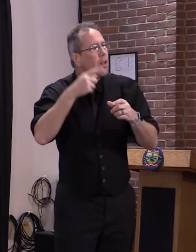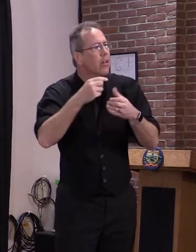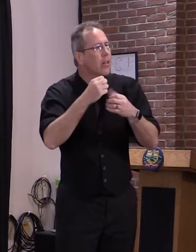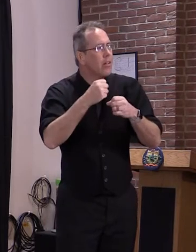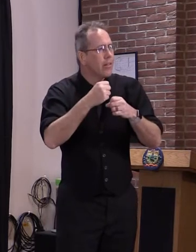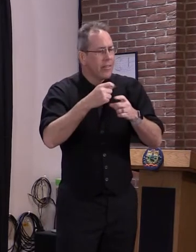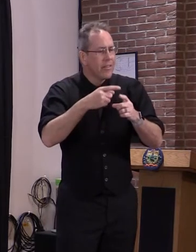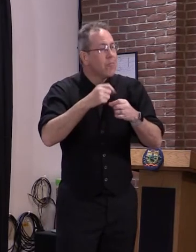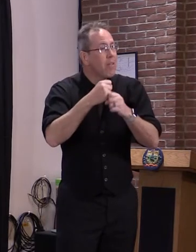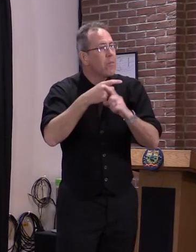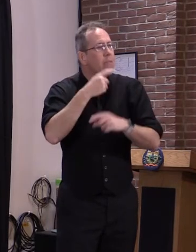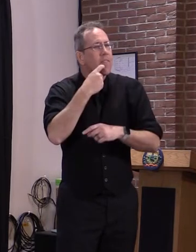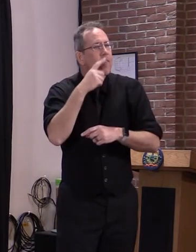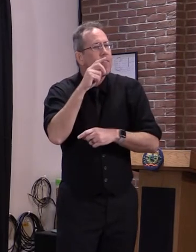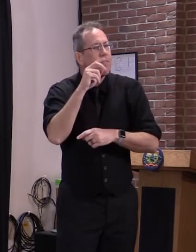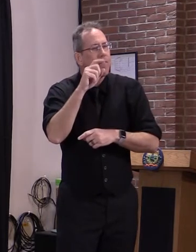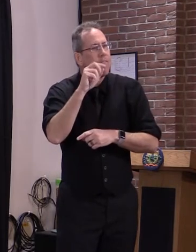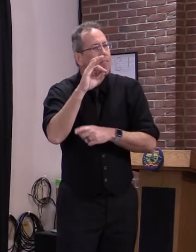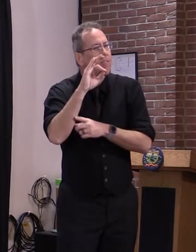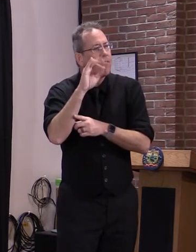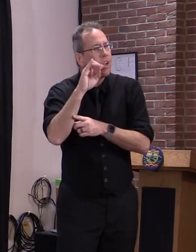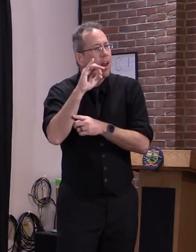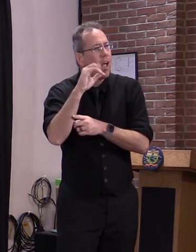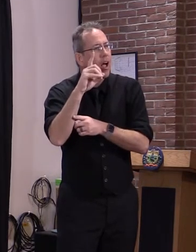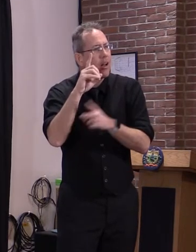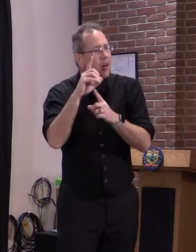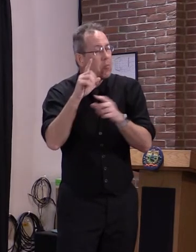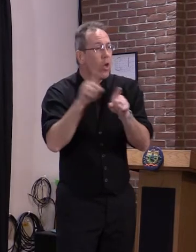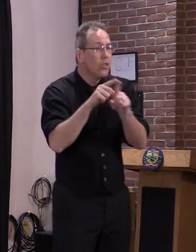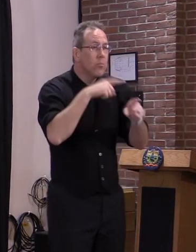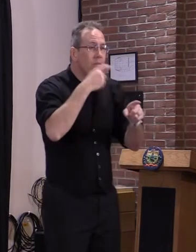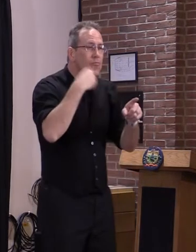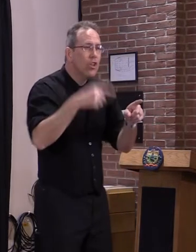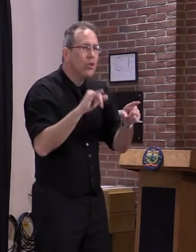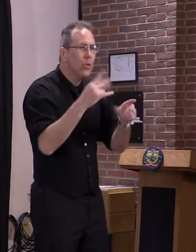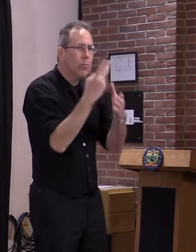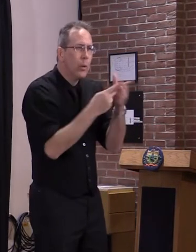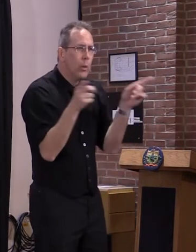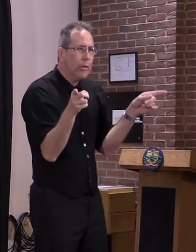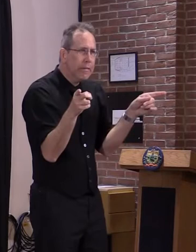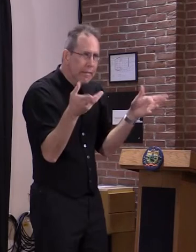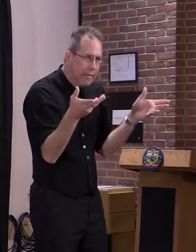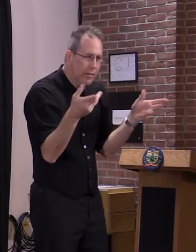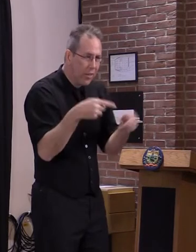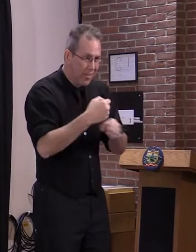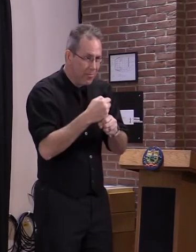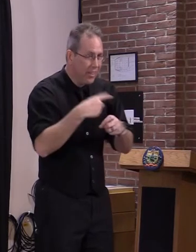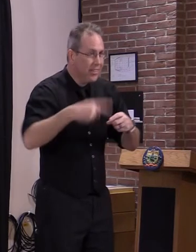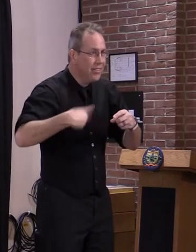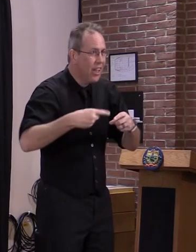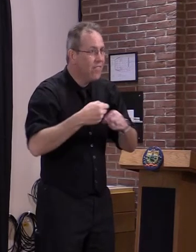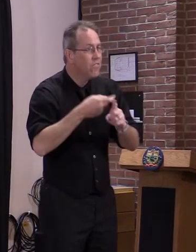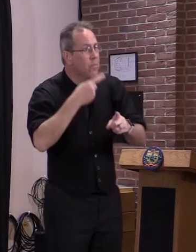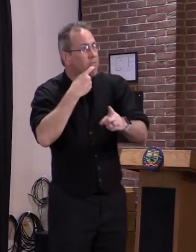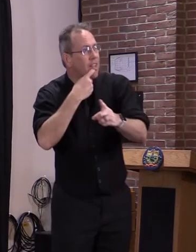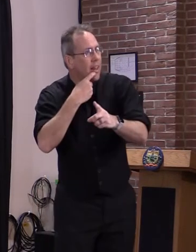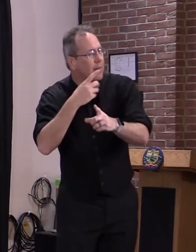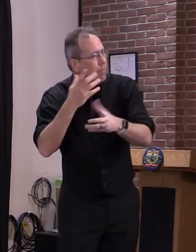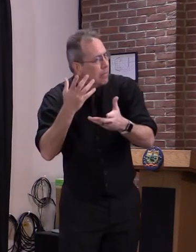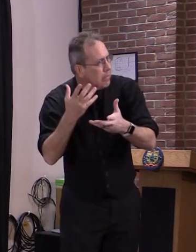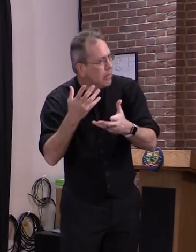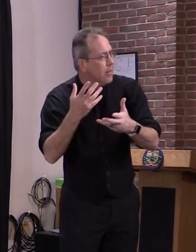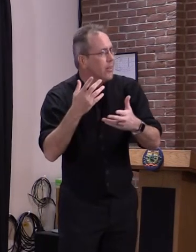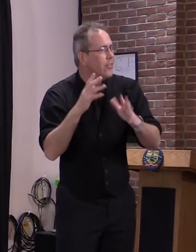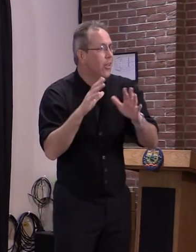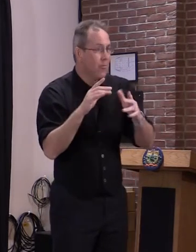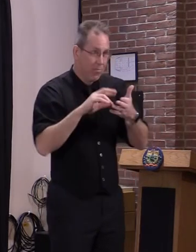So that's a pretty big item coming into the state, but also, do we purchase any of those for our fleet vehicles, for